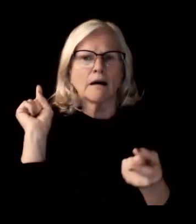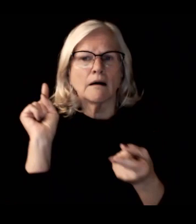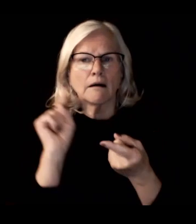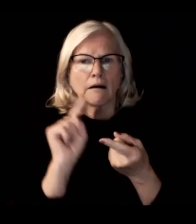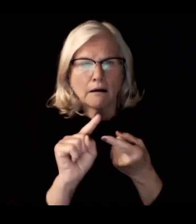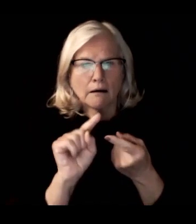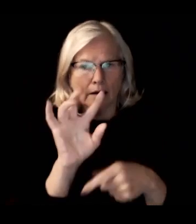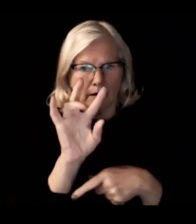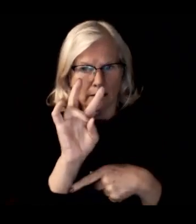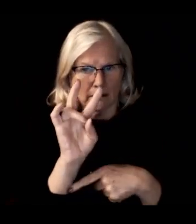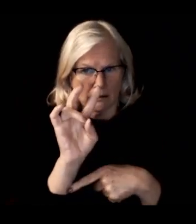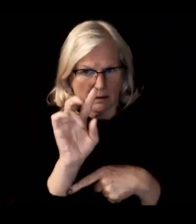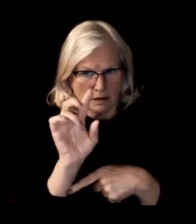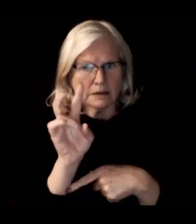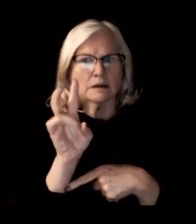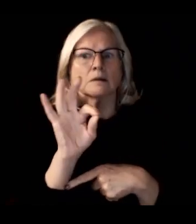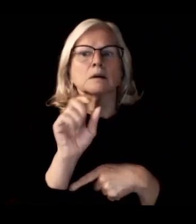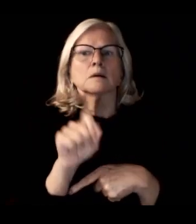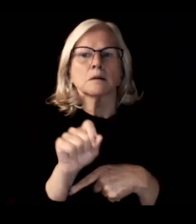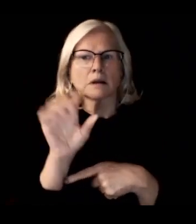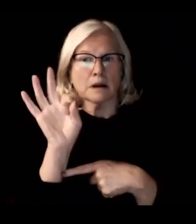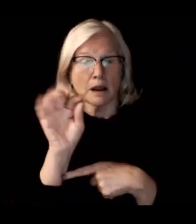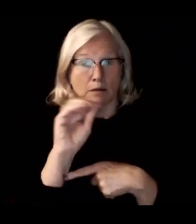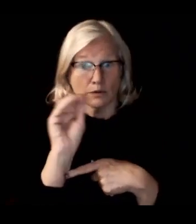79.9%. In June,